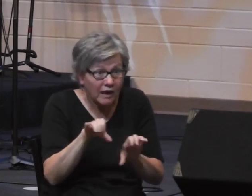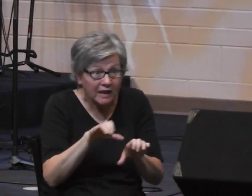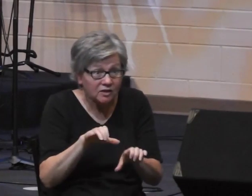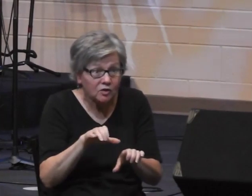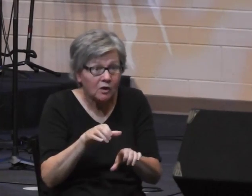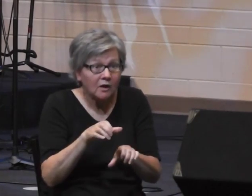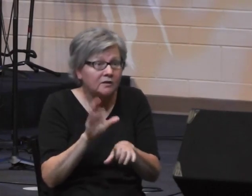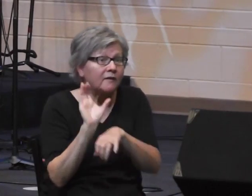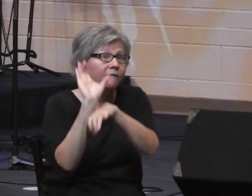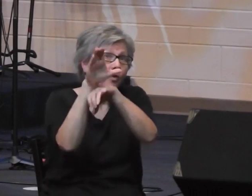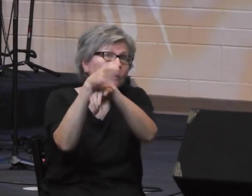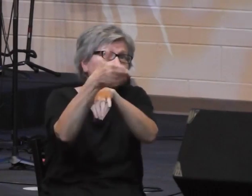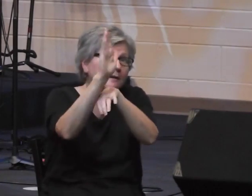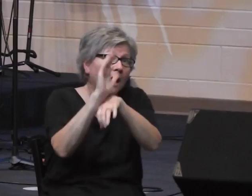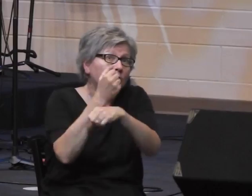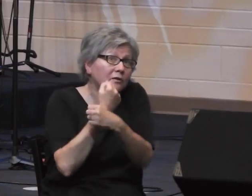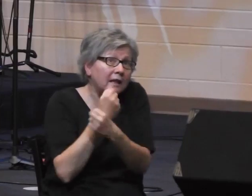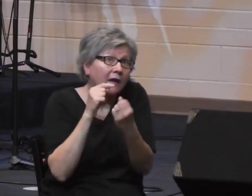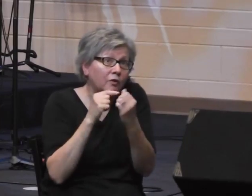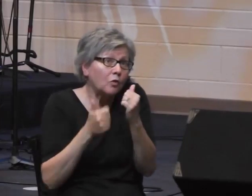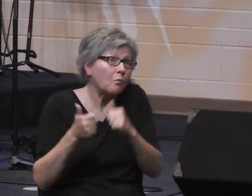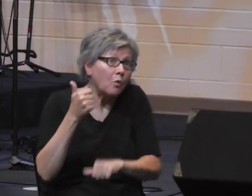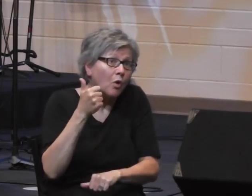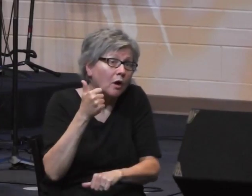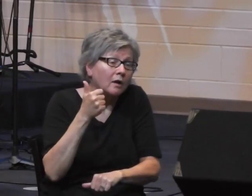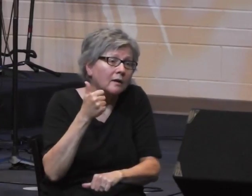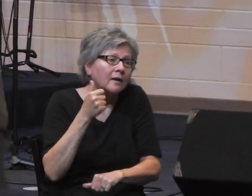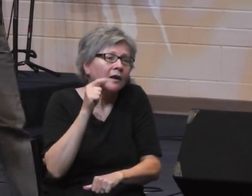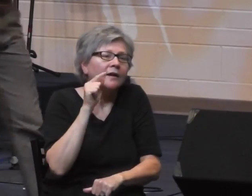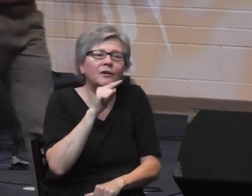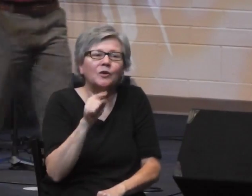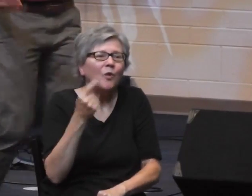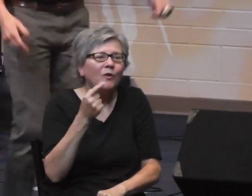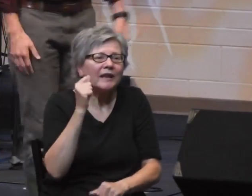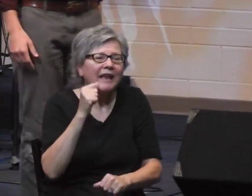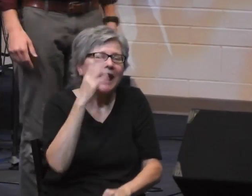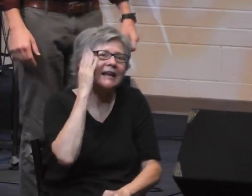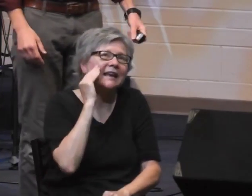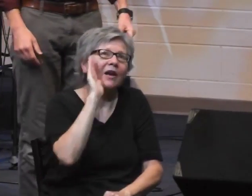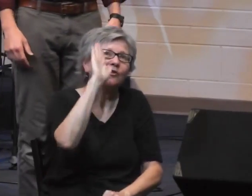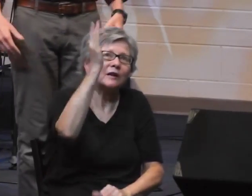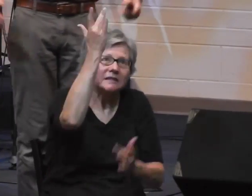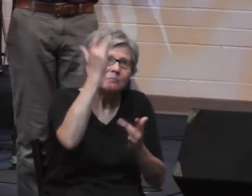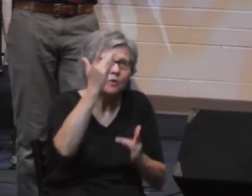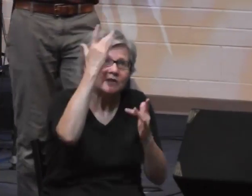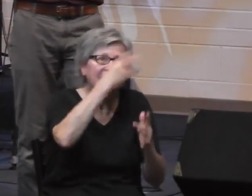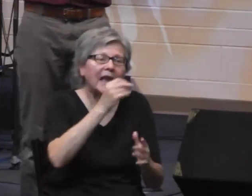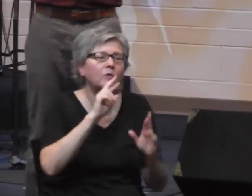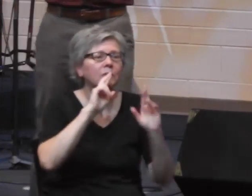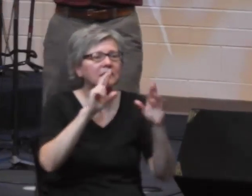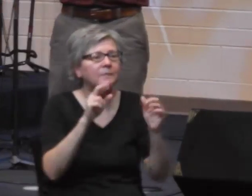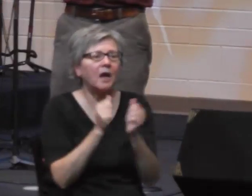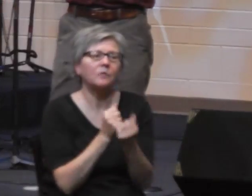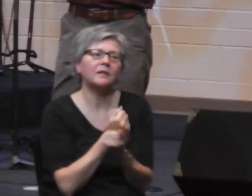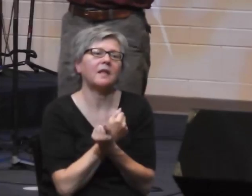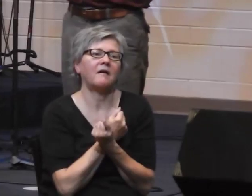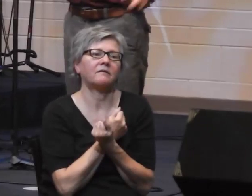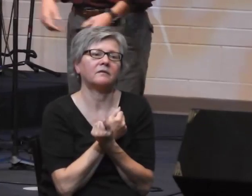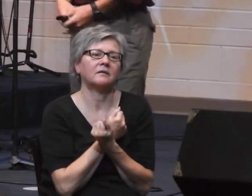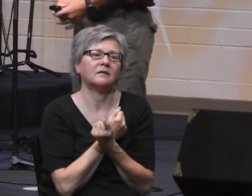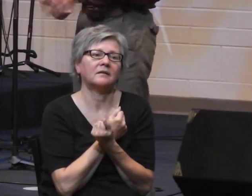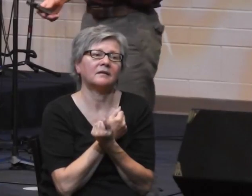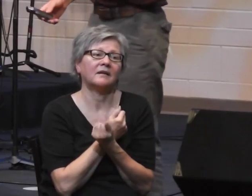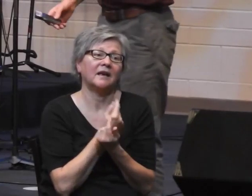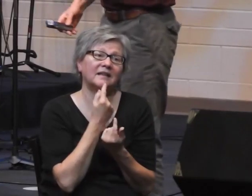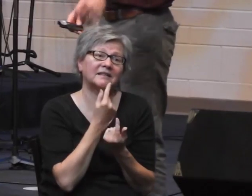All you can do is encounter God's mercy and respond with love. The only reasonable thing to do is say, wow, I want